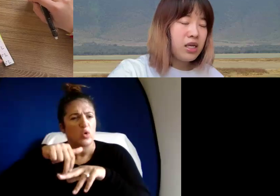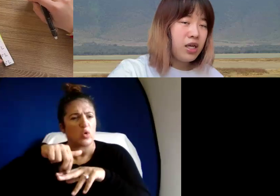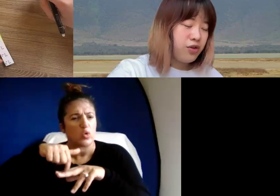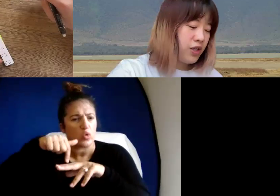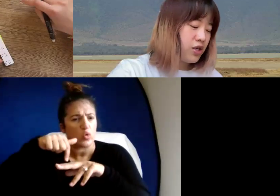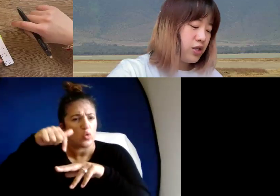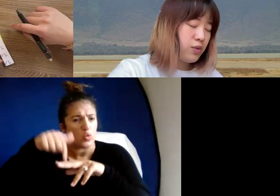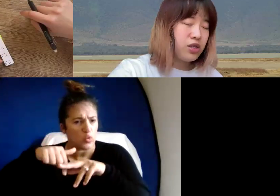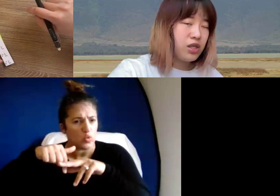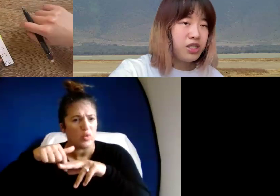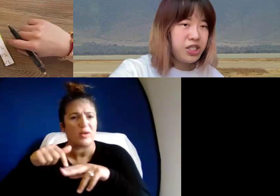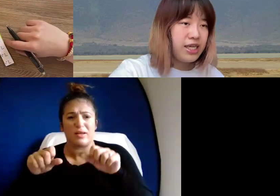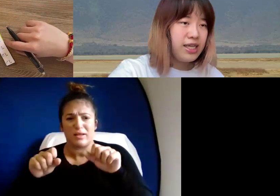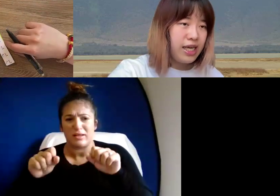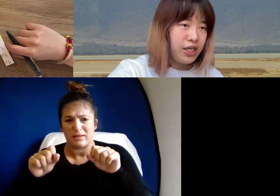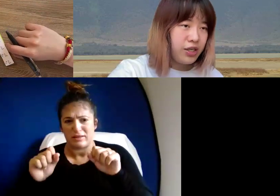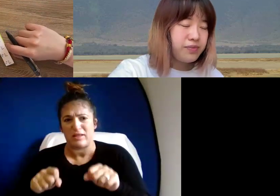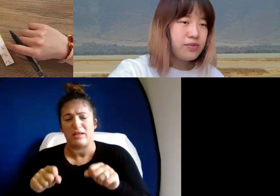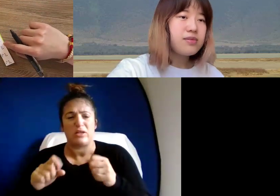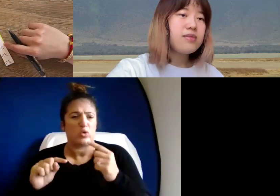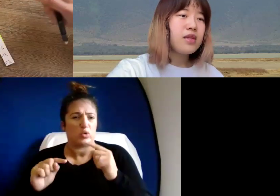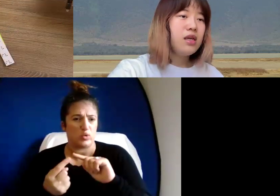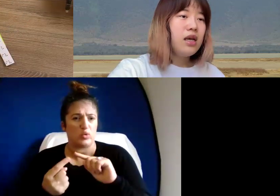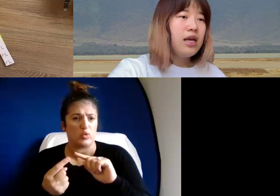sharp and cut your fingers when you're touching it later.